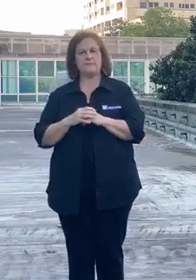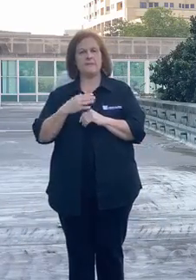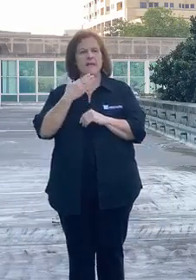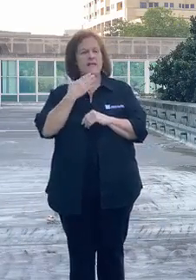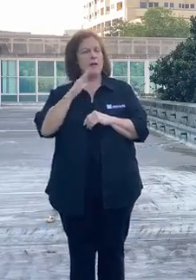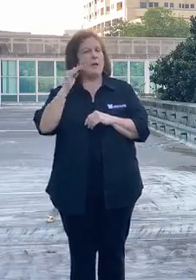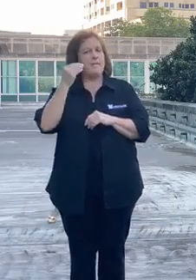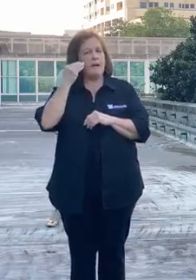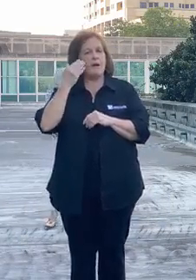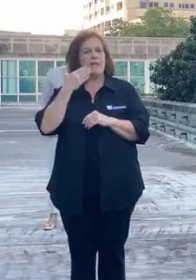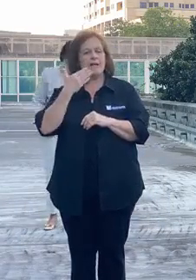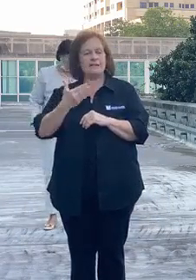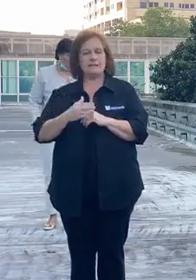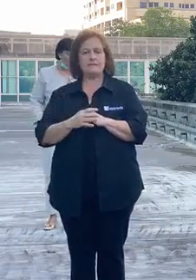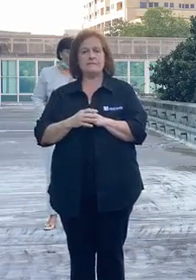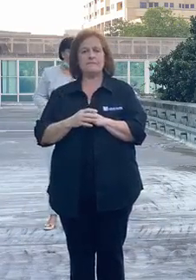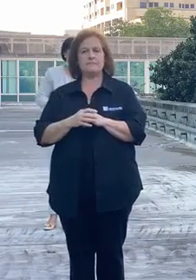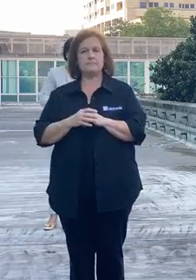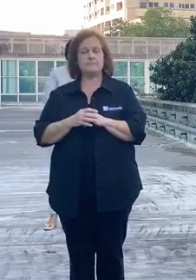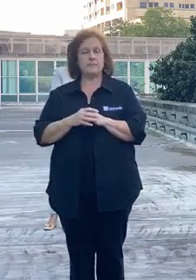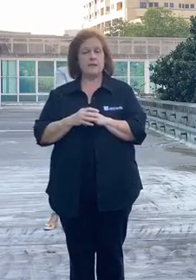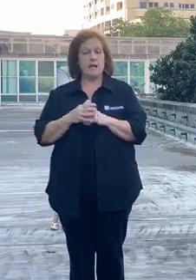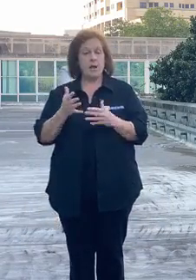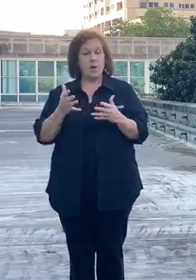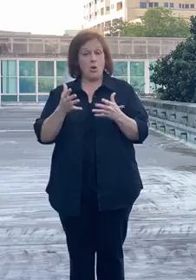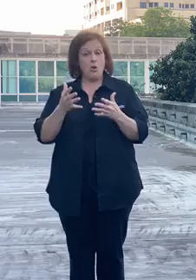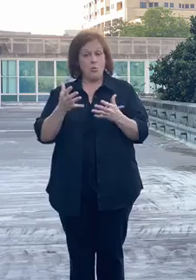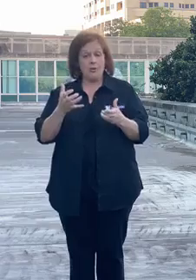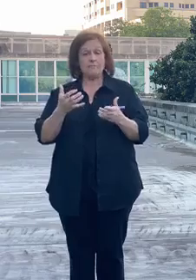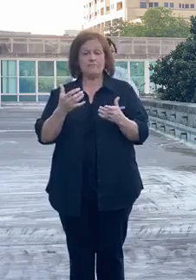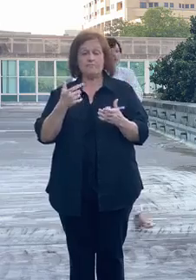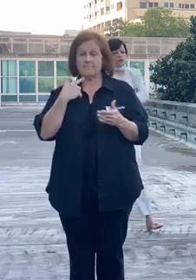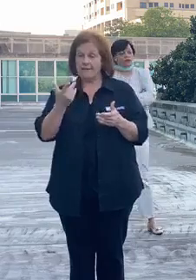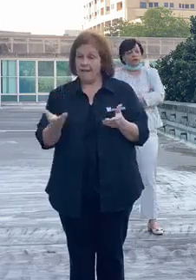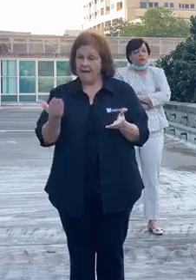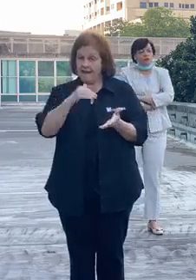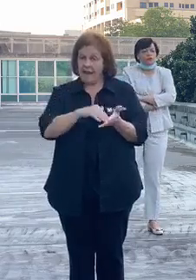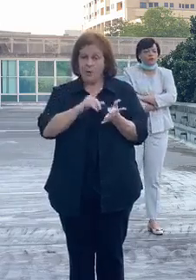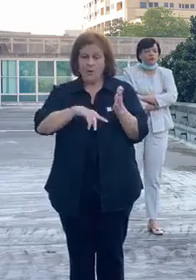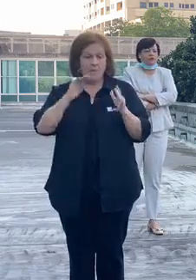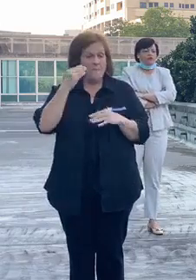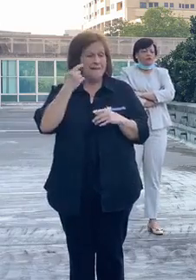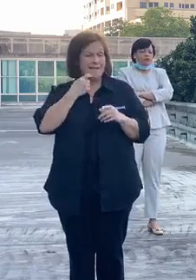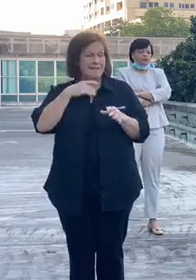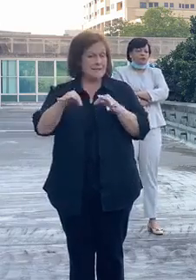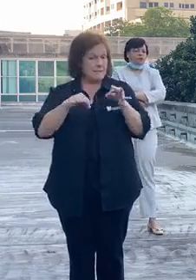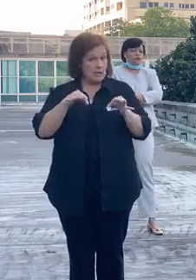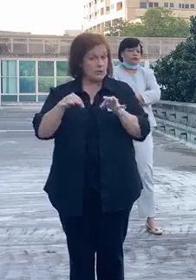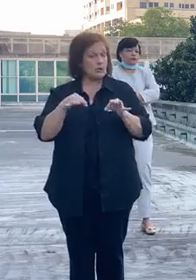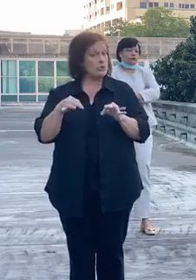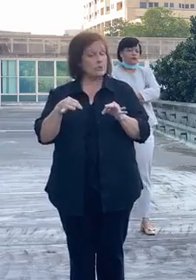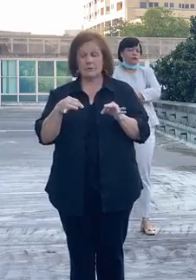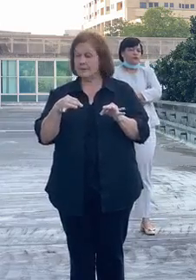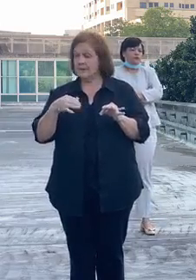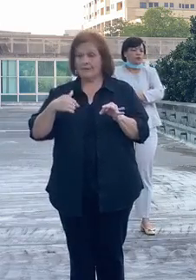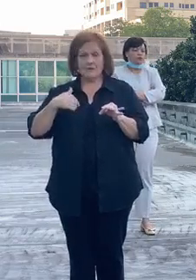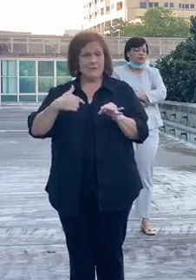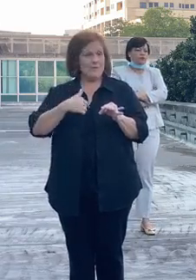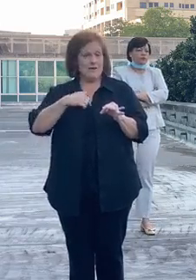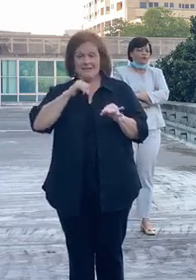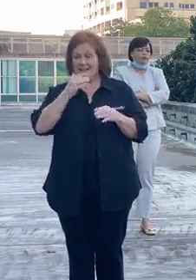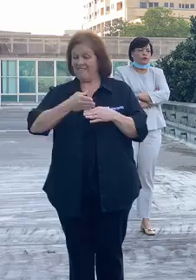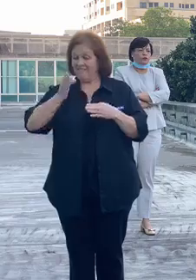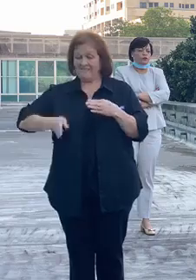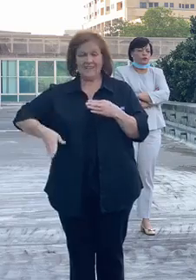Thank you, Madam Mayor. Thanks, everybody. I want to reiterate what the mayor's saying and begin by saying we are nowhere near the end of